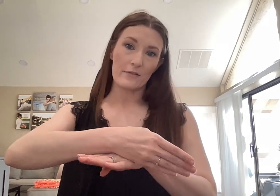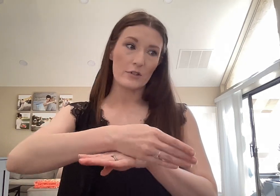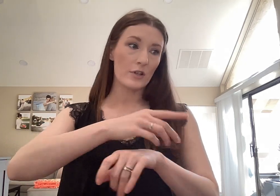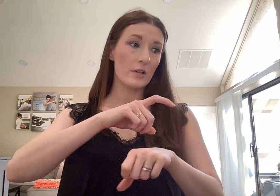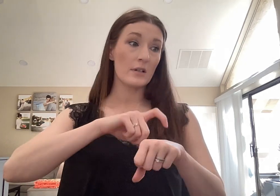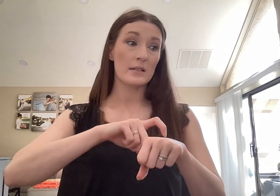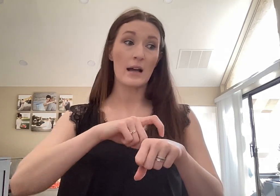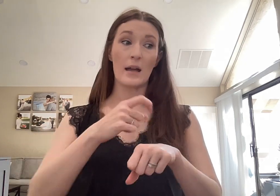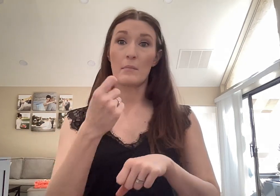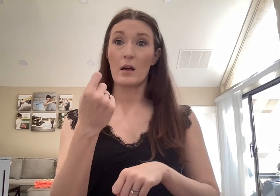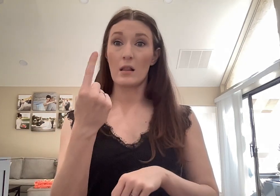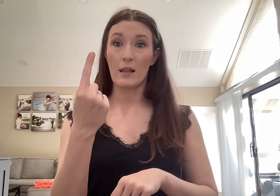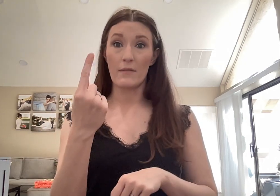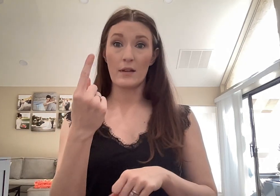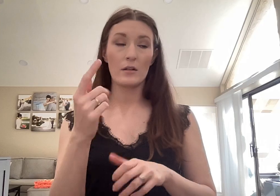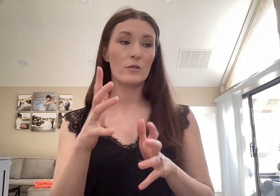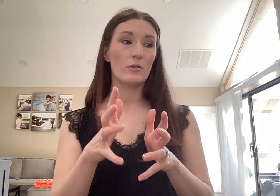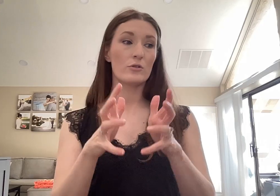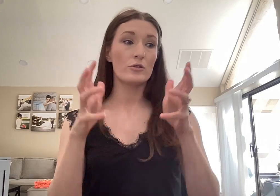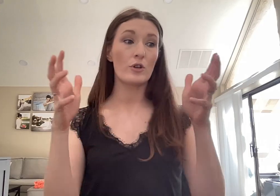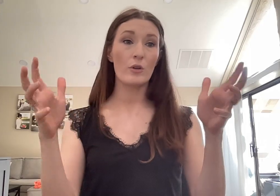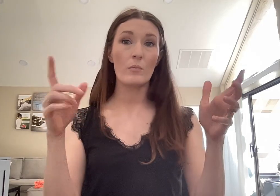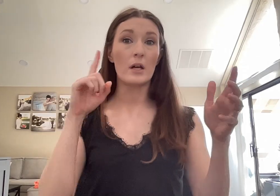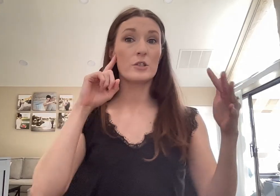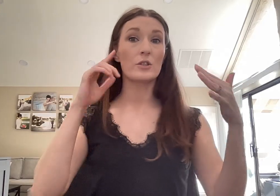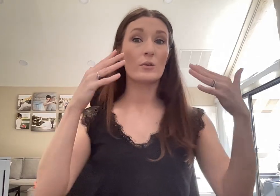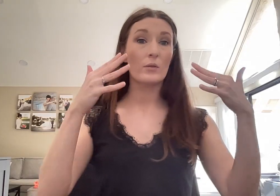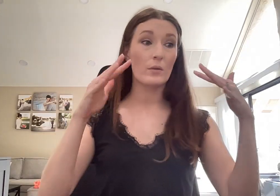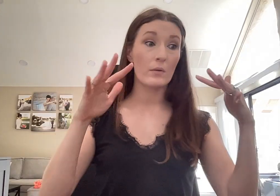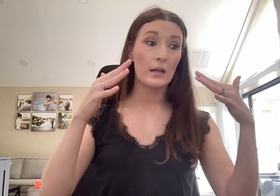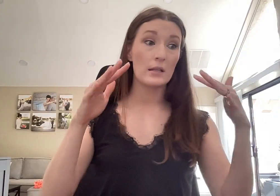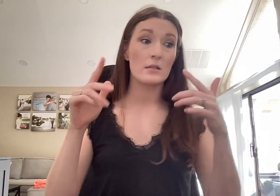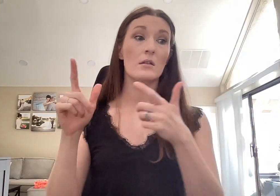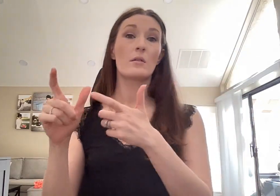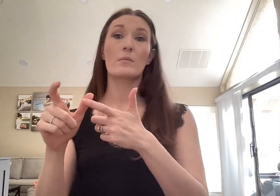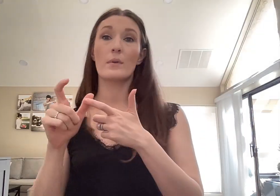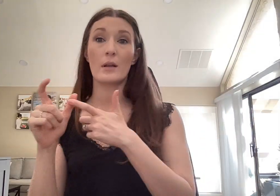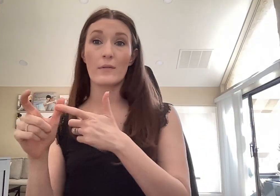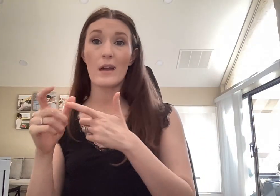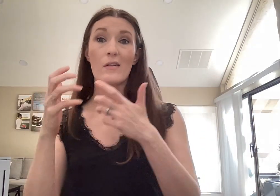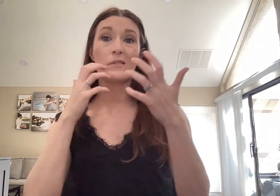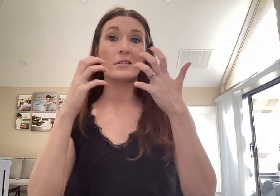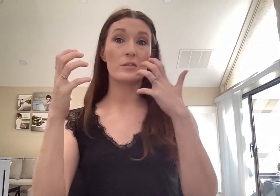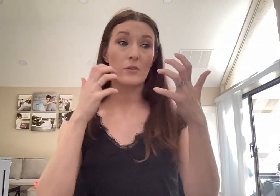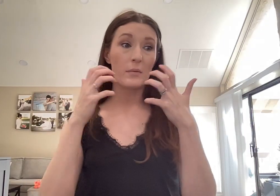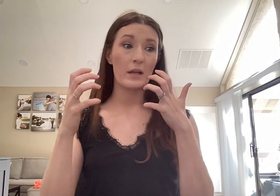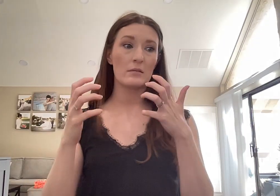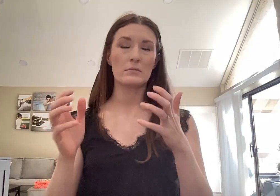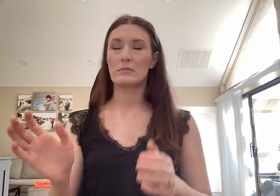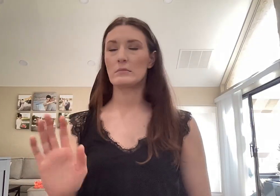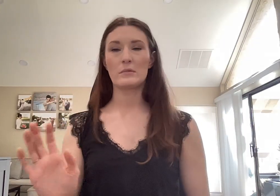after time 11, too much noise, running around and screaming, don't